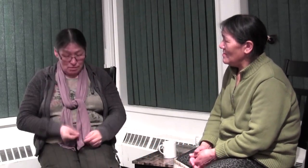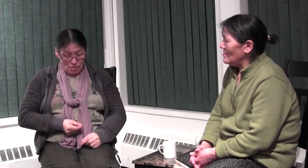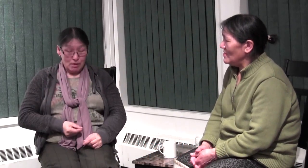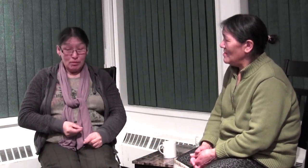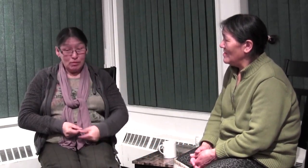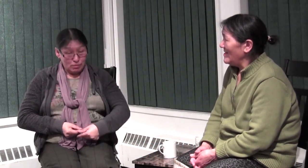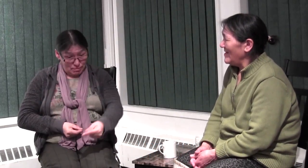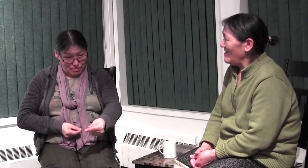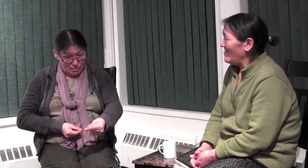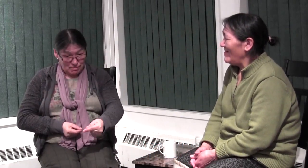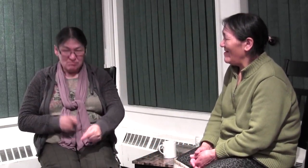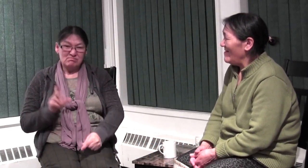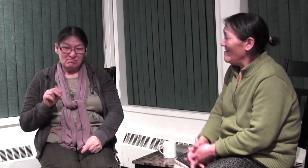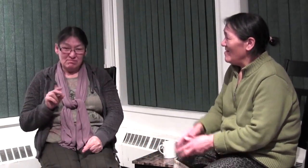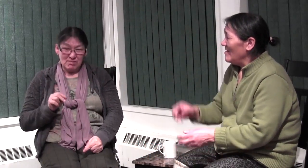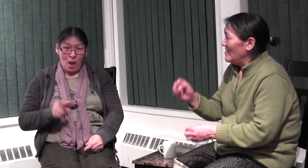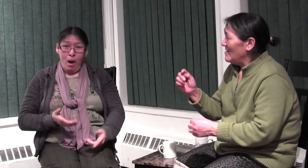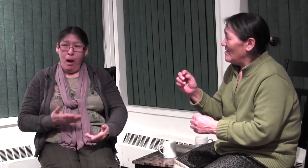Like,